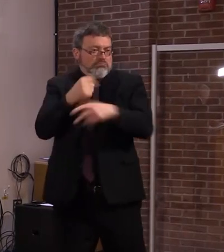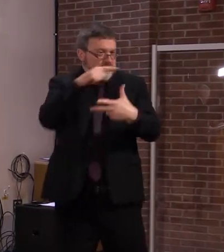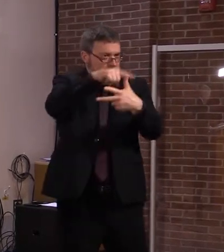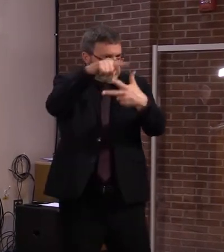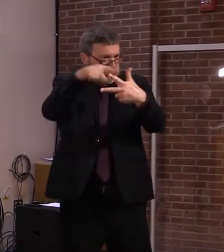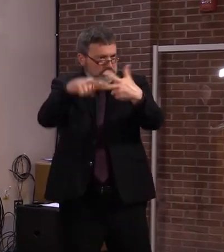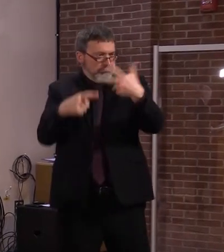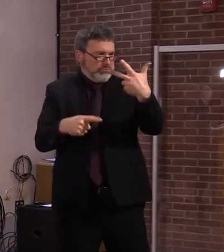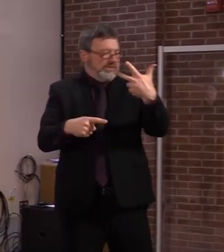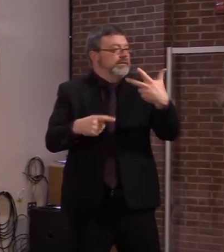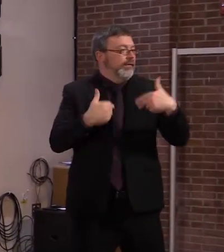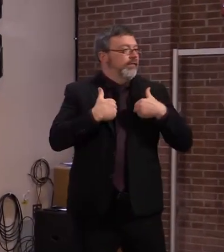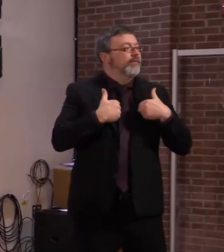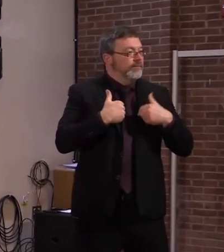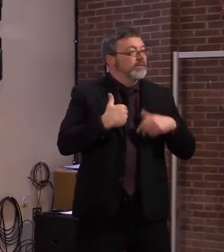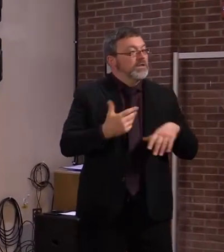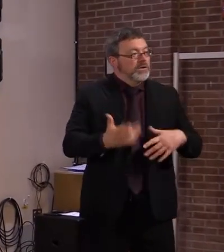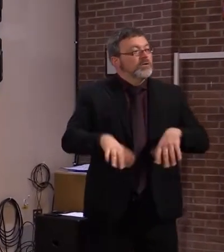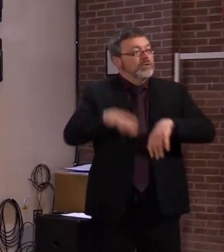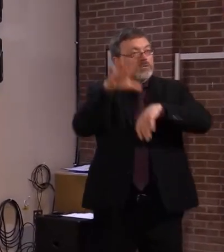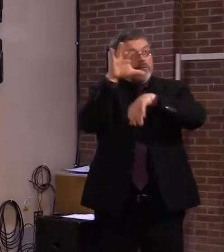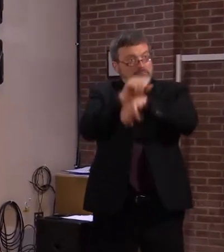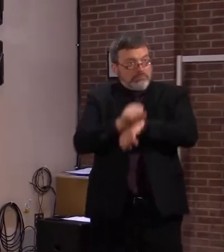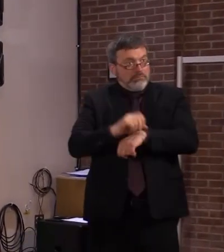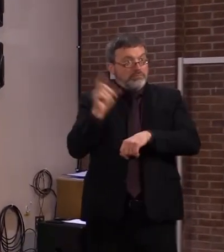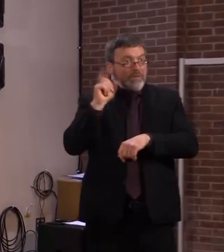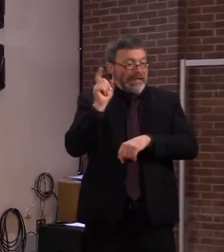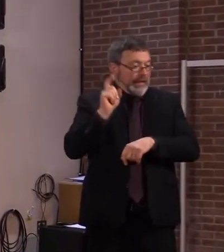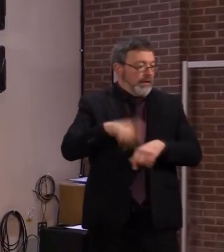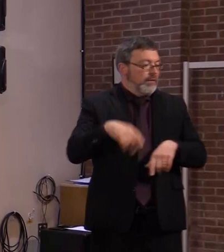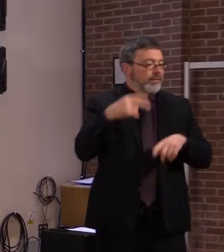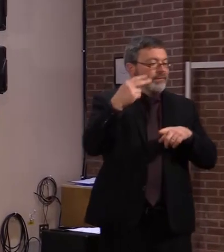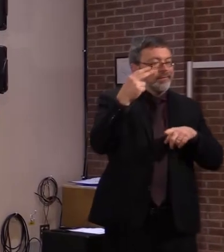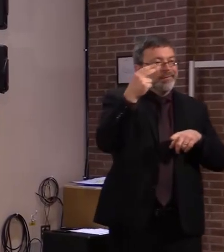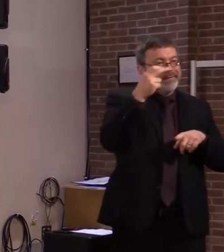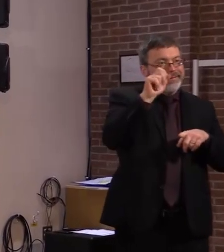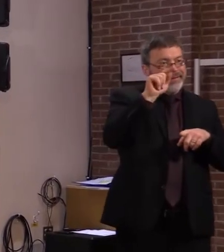appointment for your child by going online at